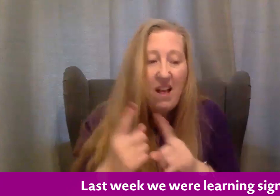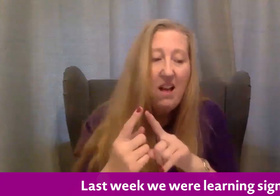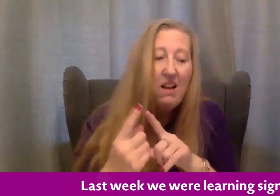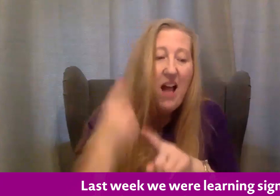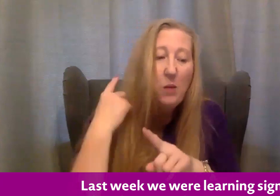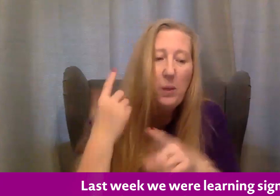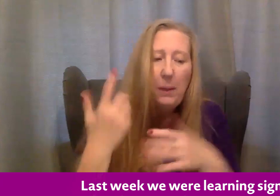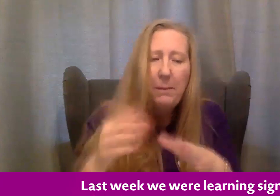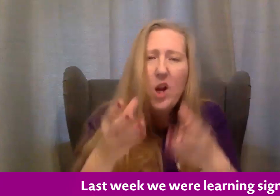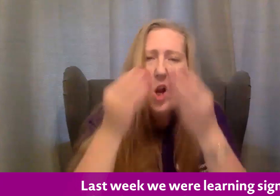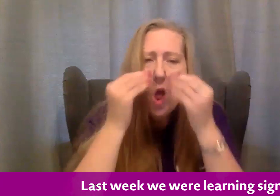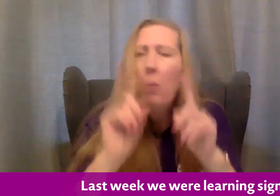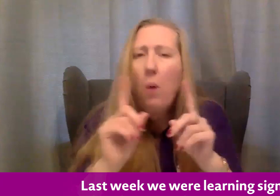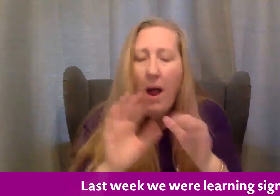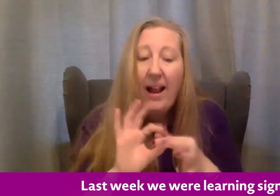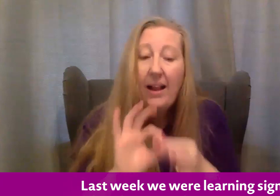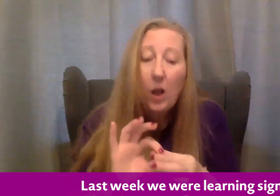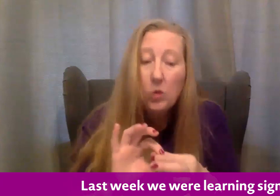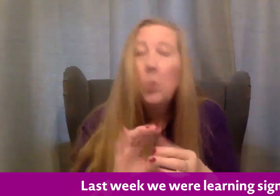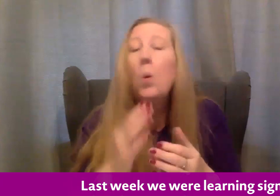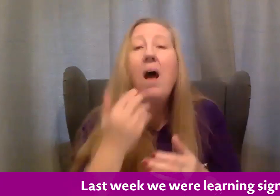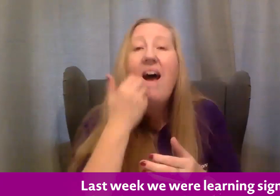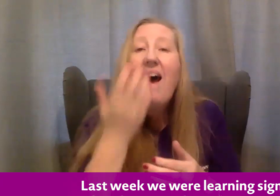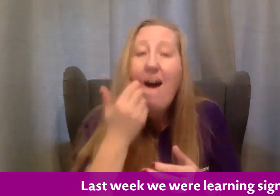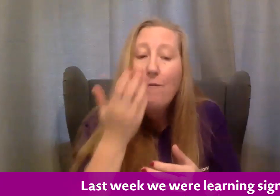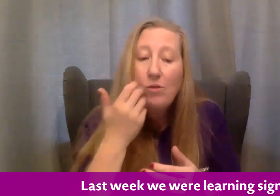Last week we were learning signs related to everyday conversation.